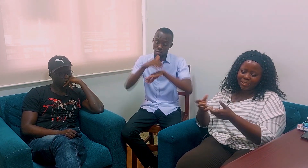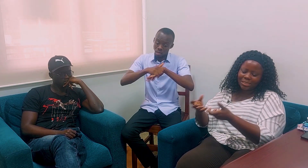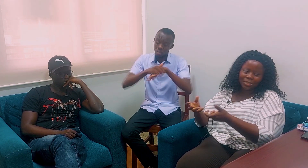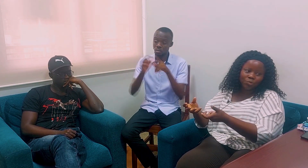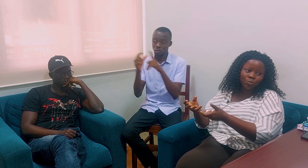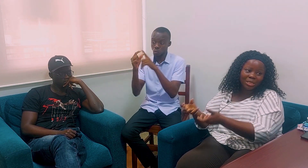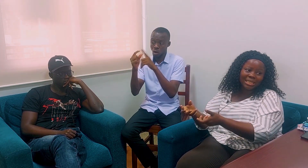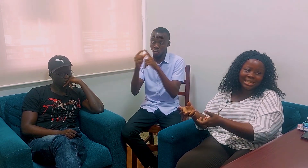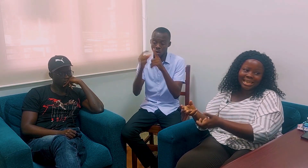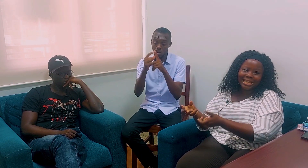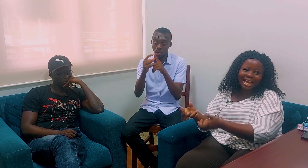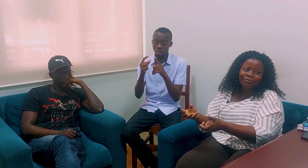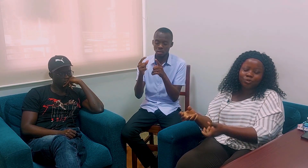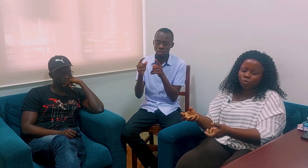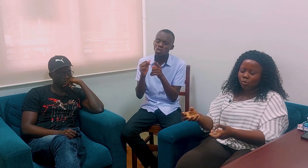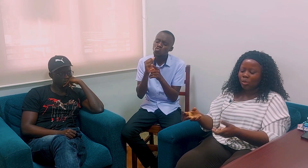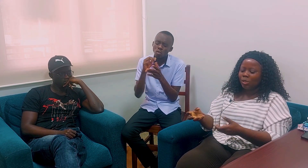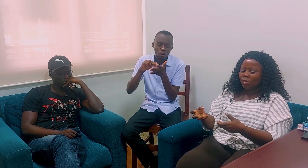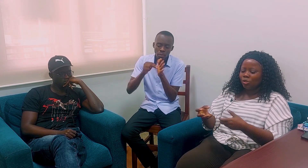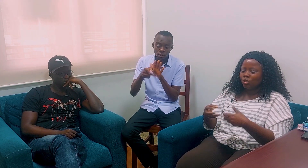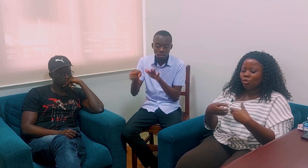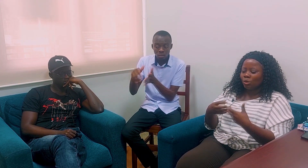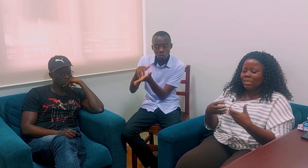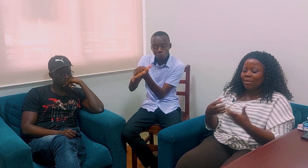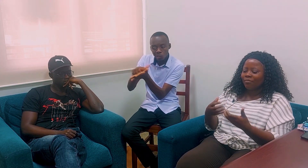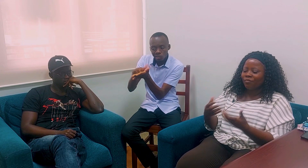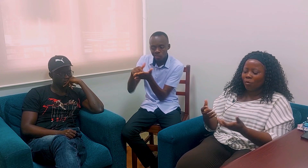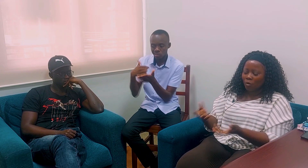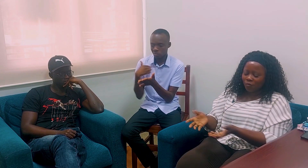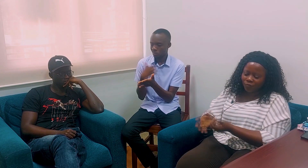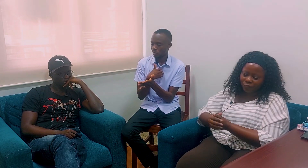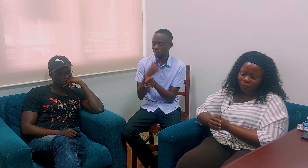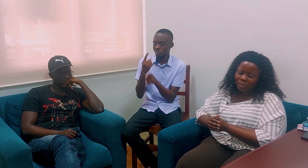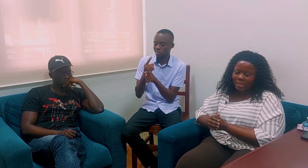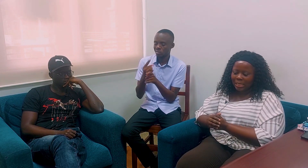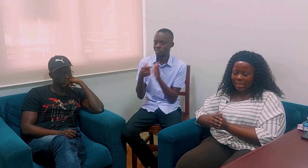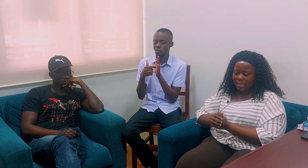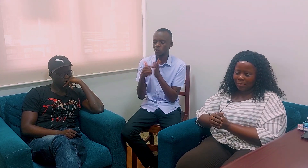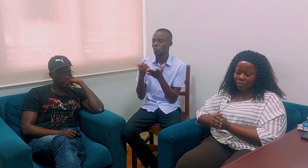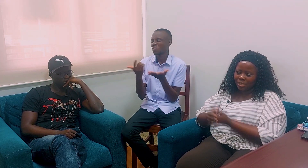this person is weak and I have to show some form of